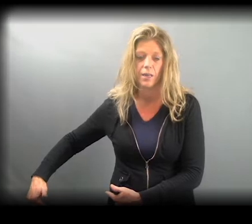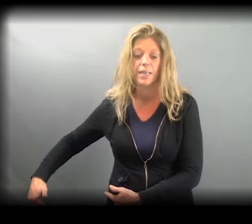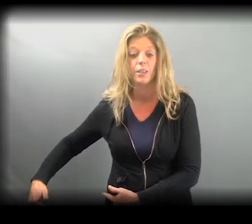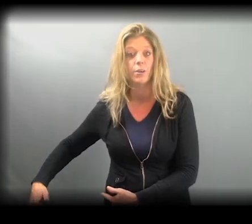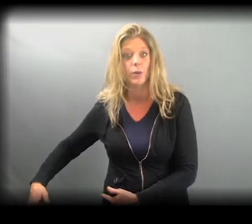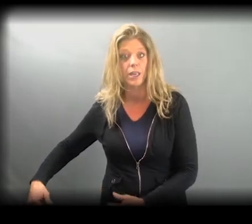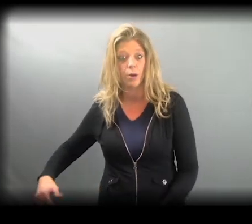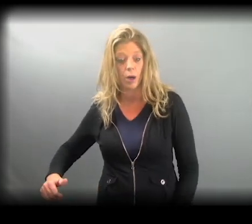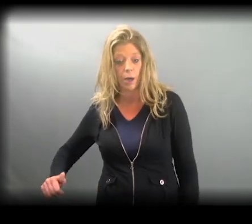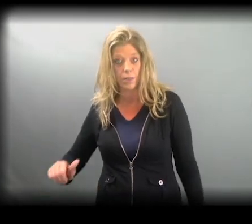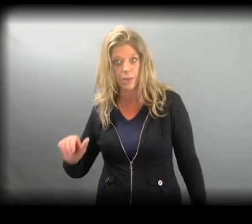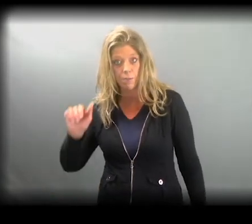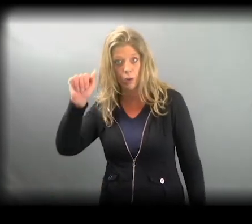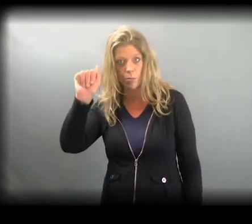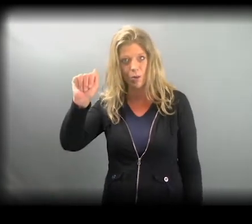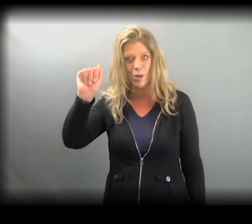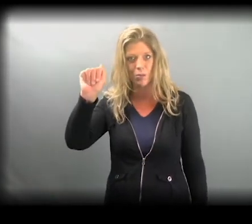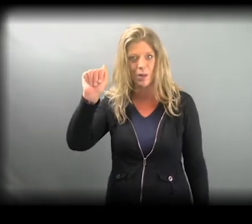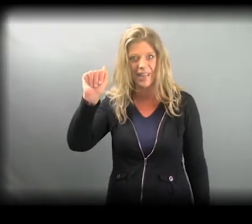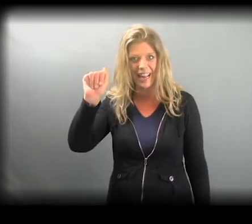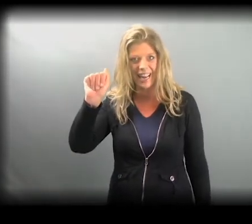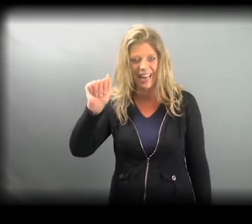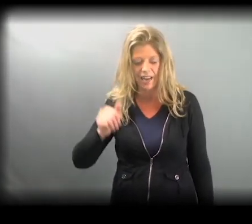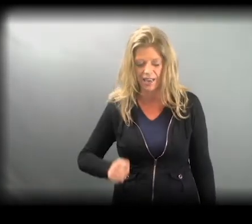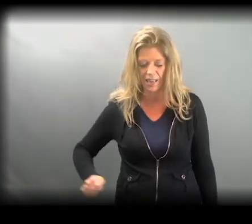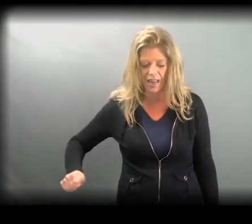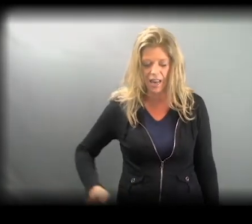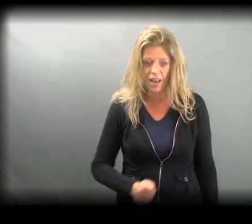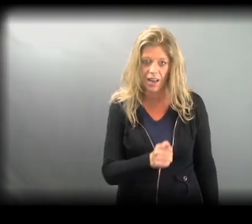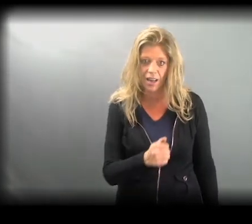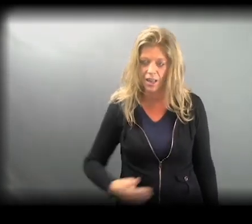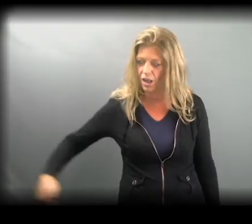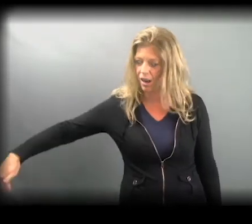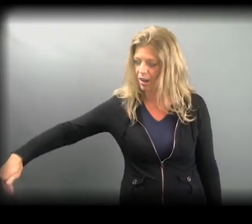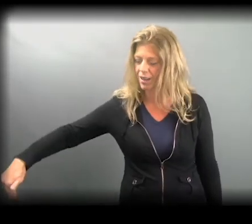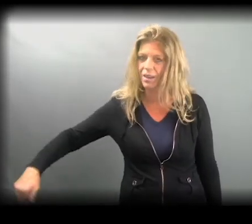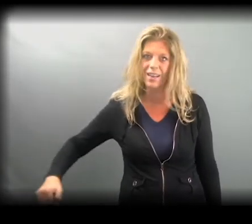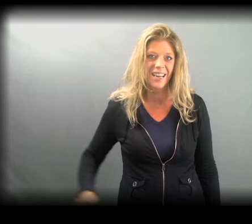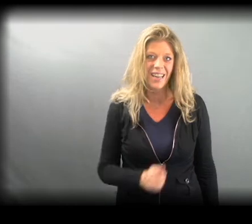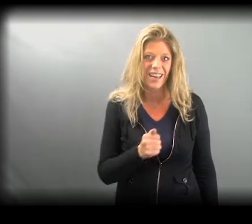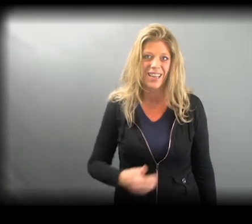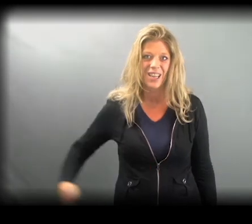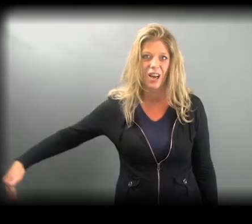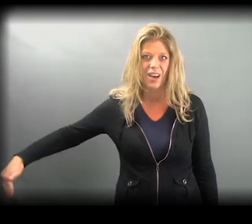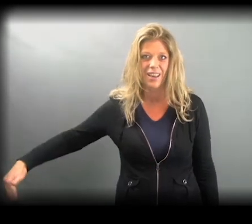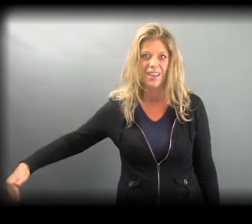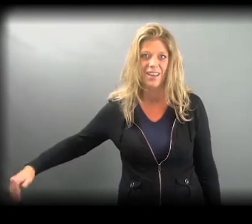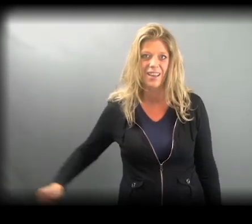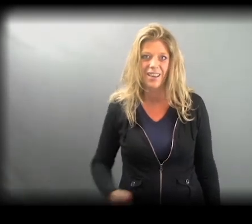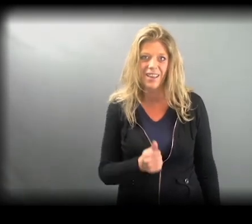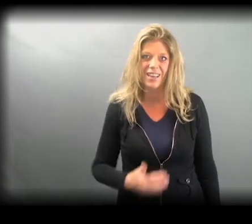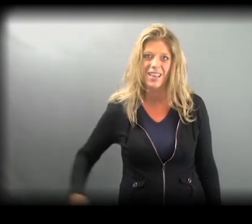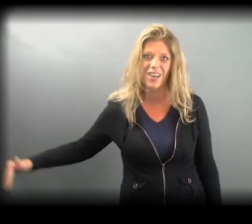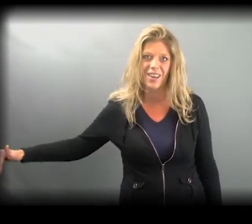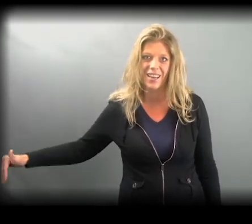side. You're going to go opposite for a moment with an A hand. Along, along, along.